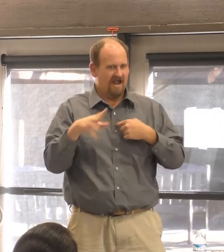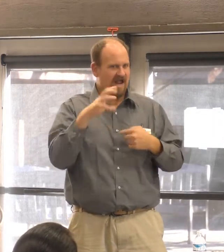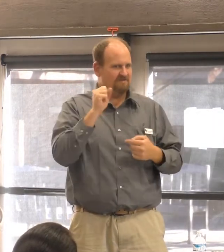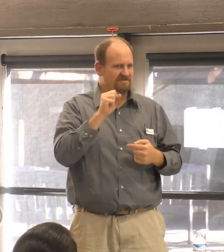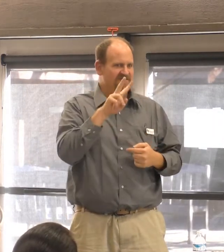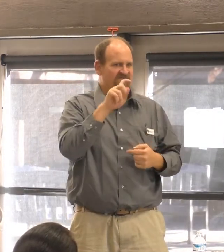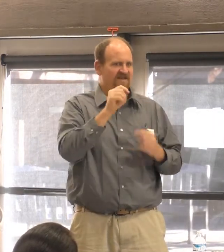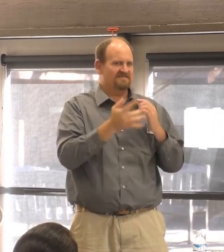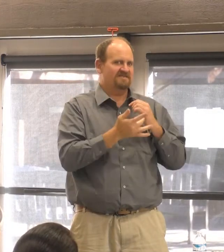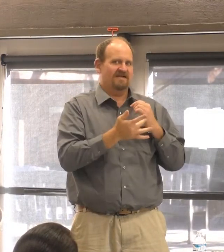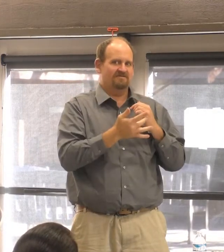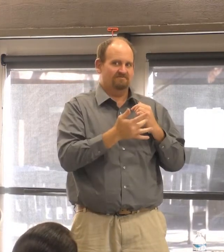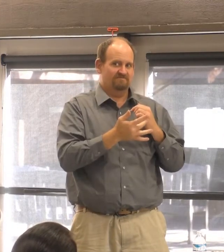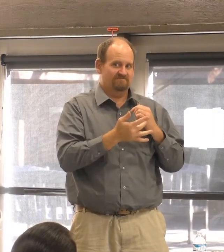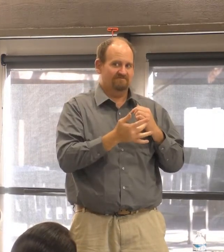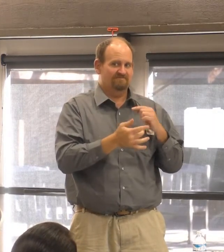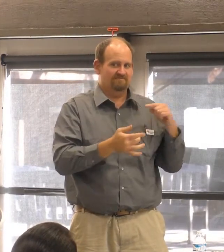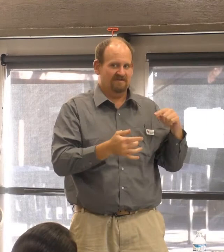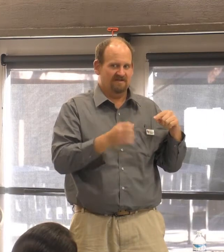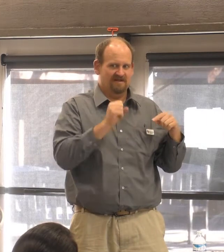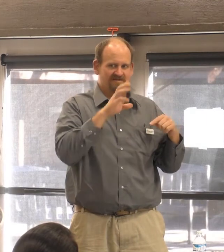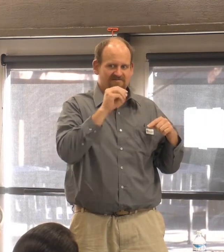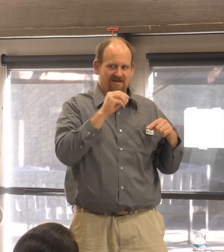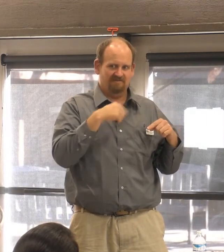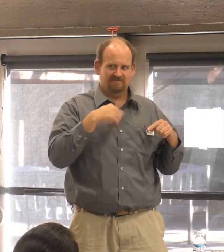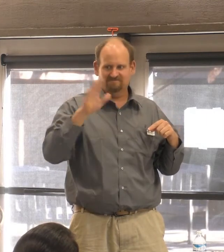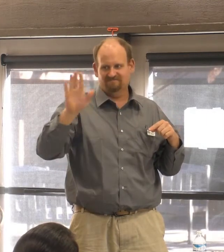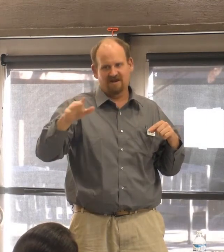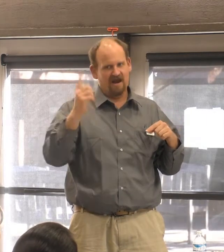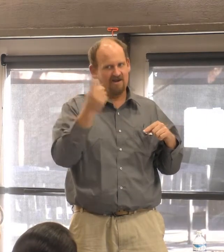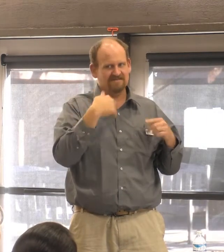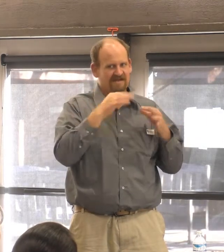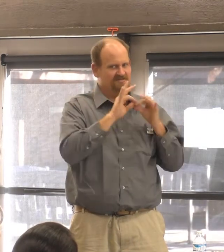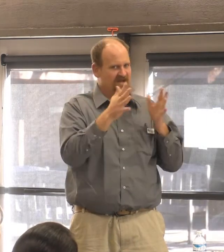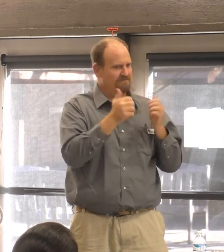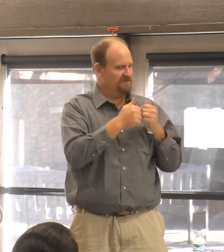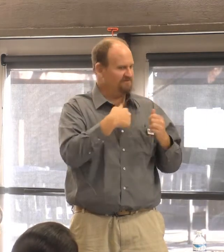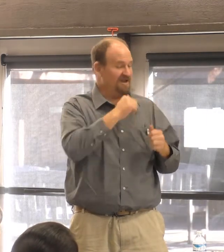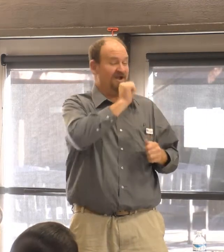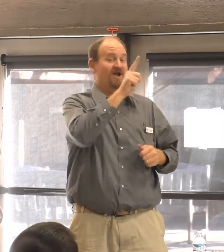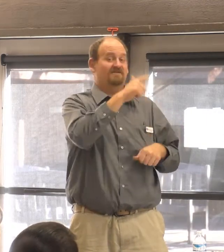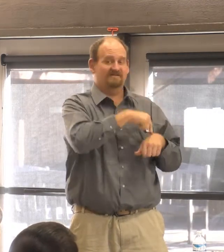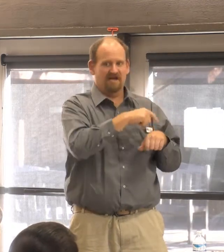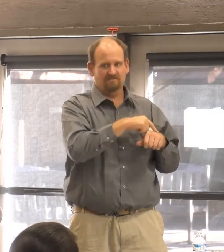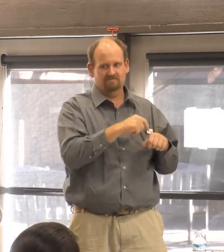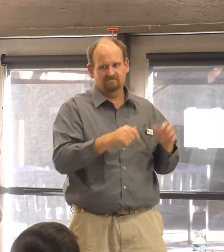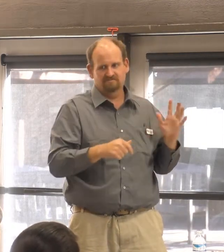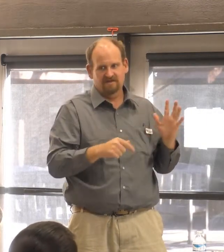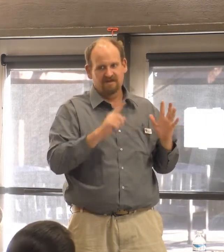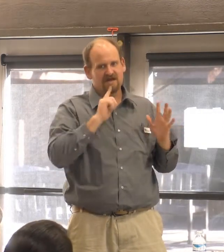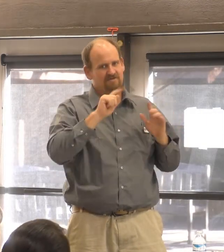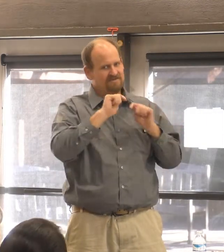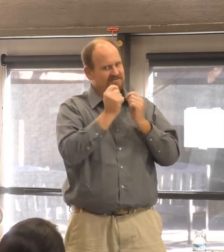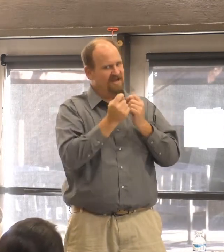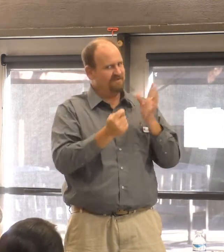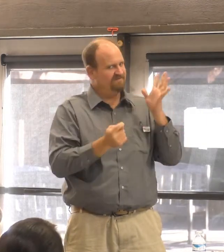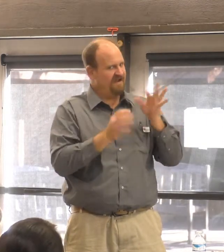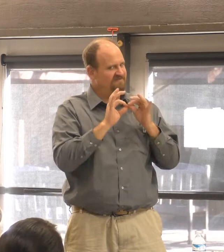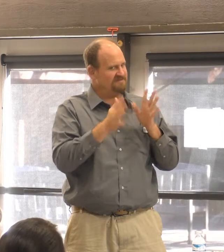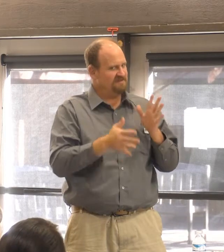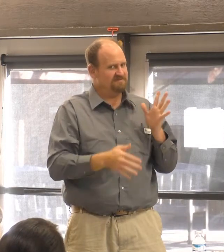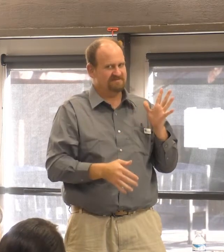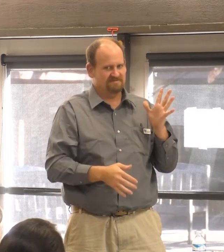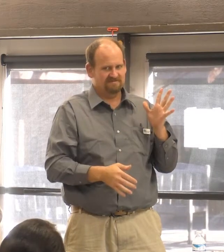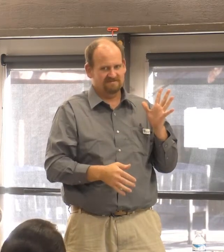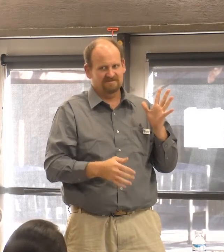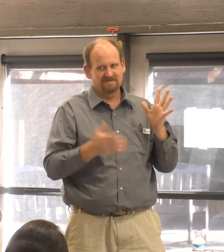patients. I was a vet tech. And so I always had an interpreter with me at all times.